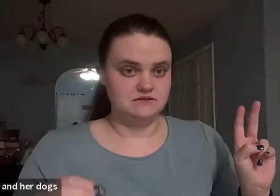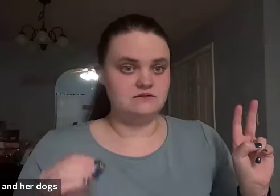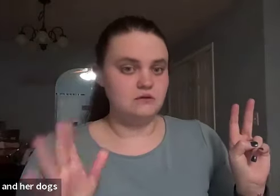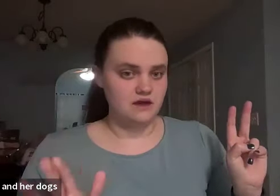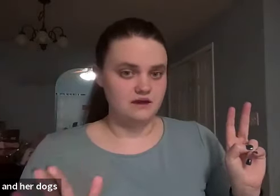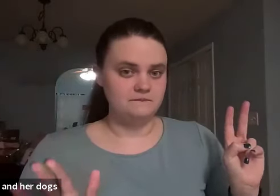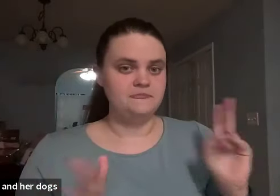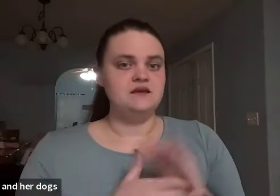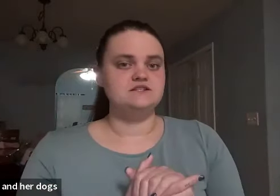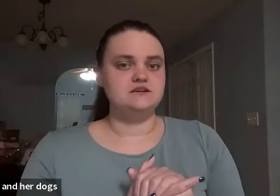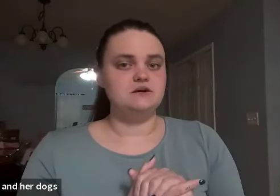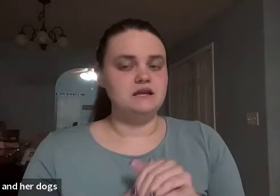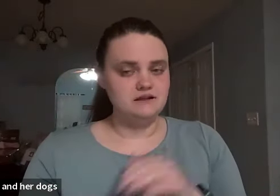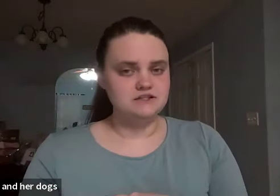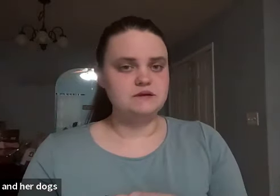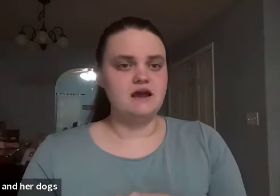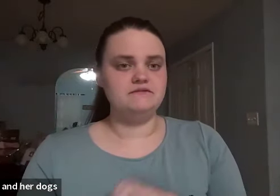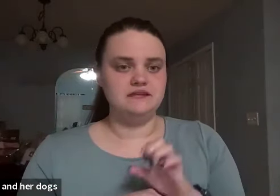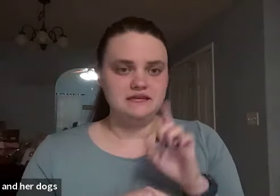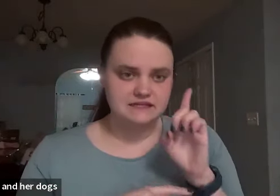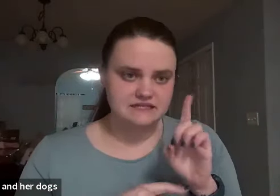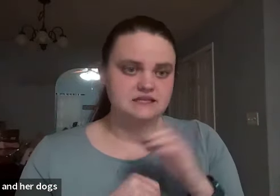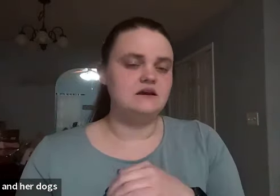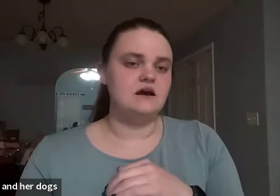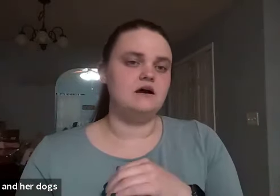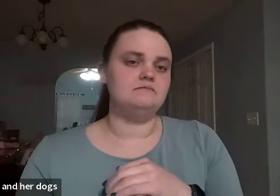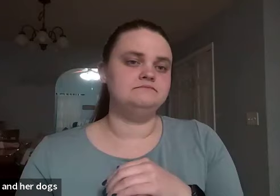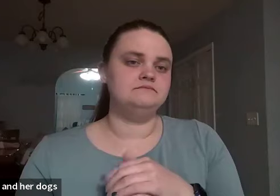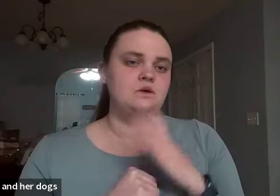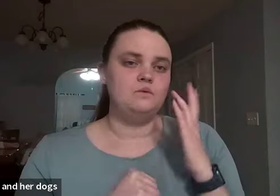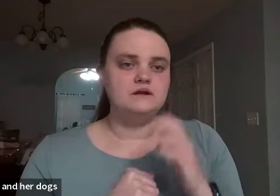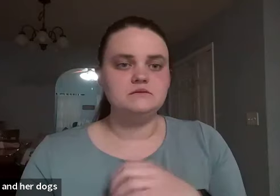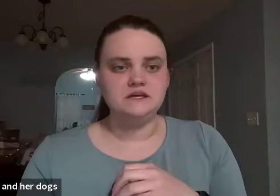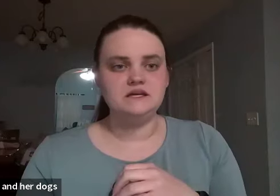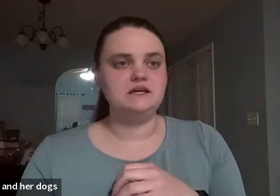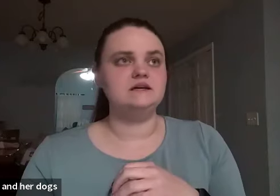tense. Okay. So, in English, we have the ed, will be,